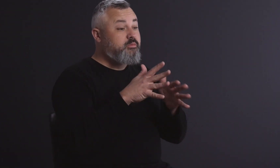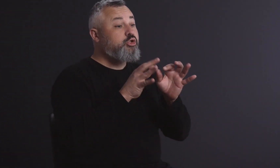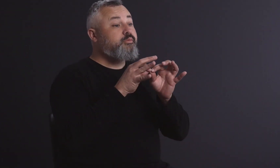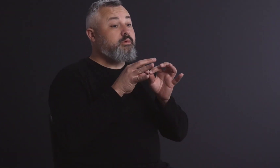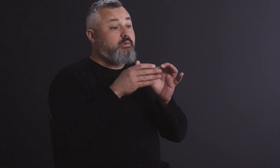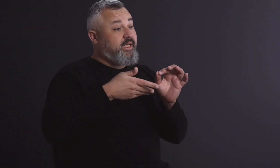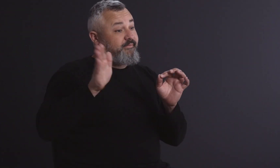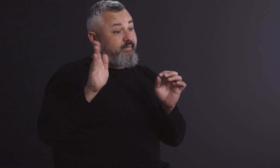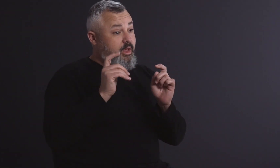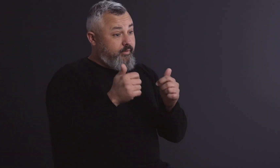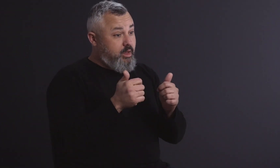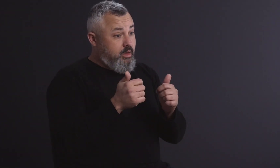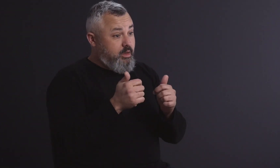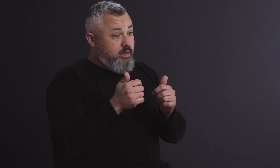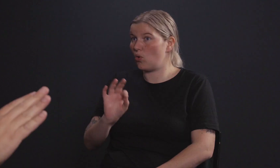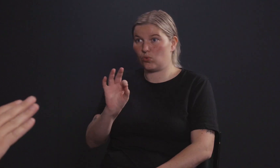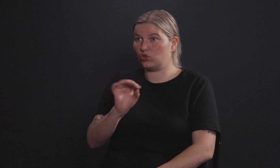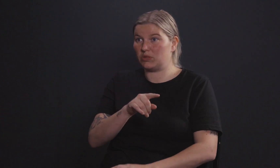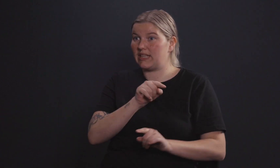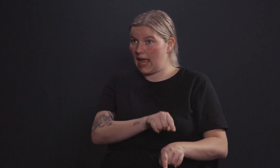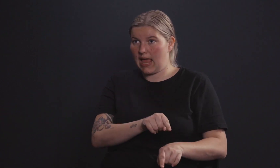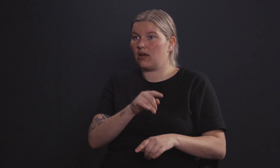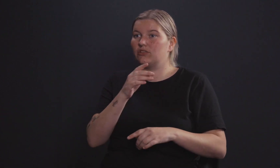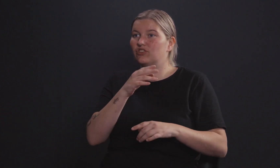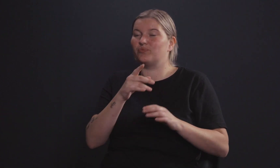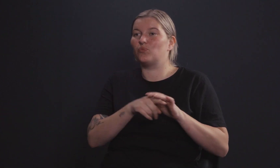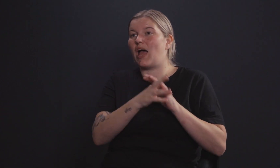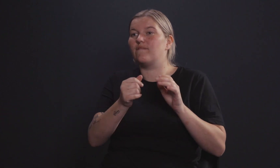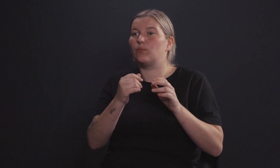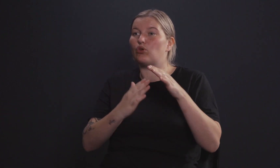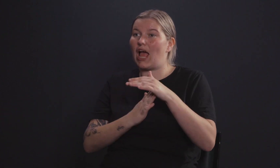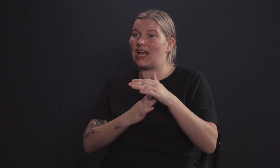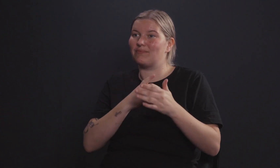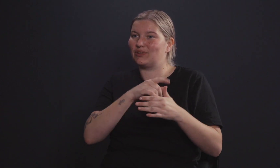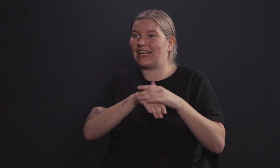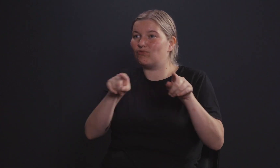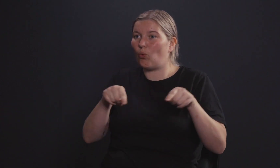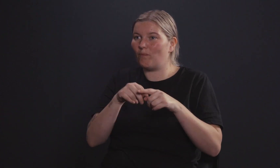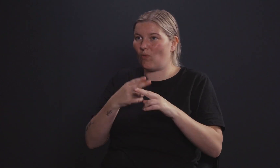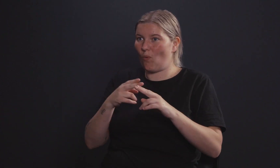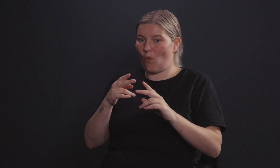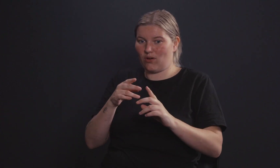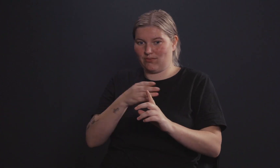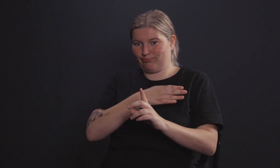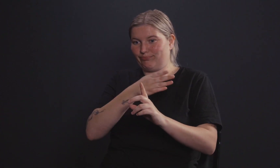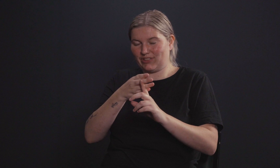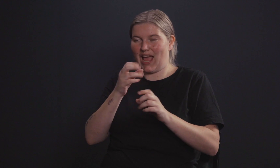"So after that, did the interpreter just leave?" "No, she stayed at the hospital, but she'd been with us in the room for quite a while,